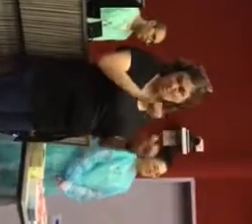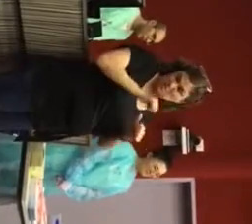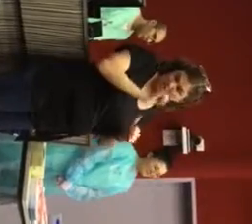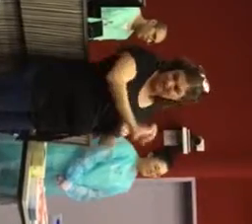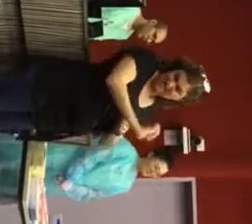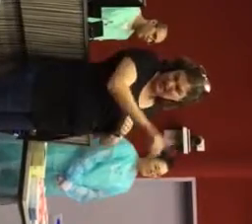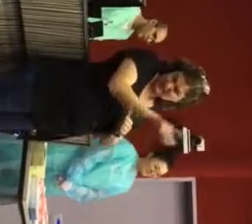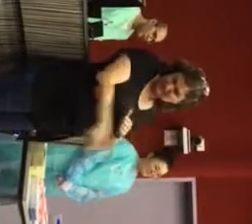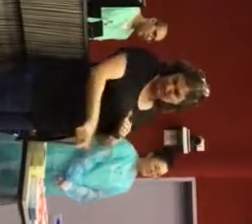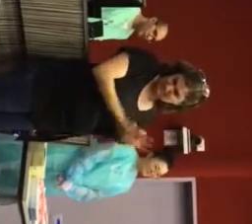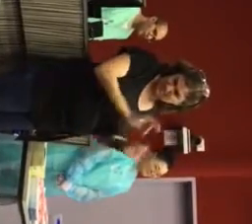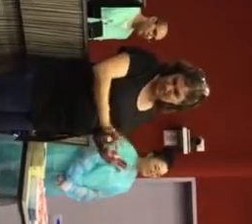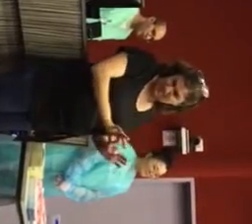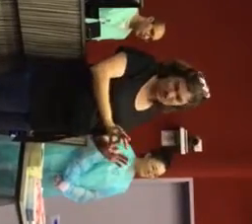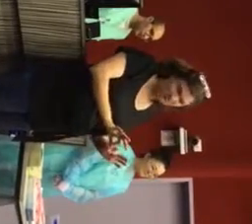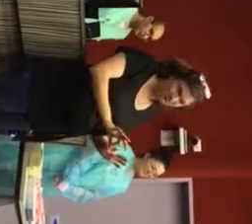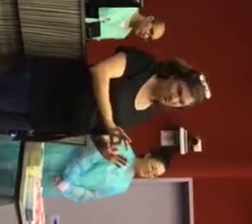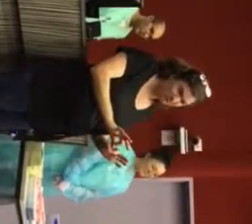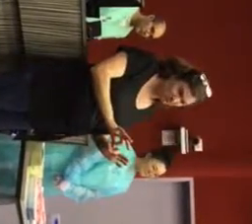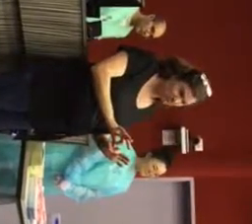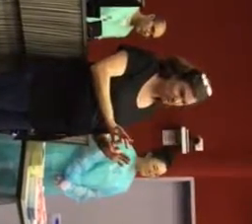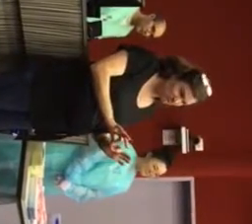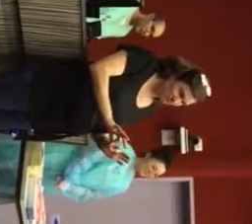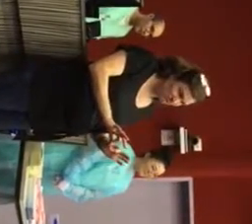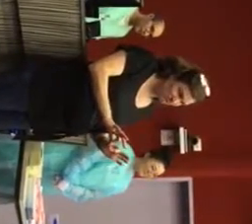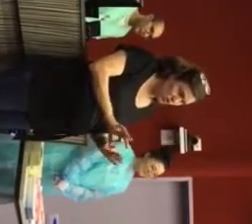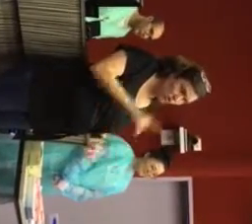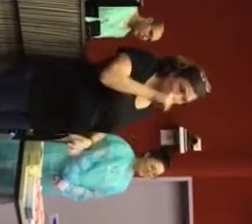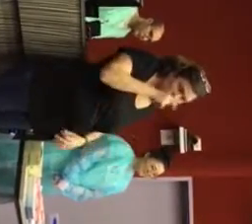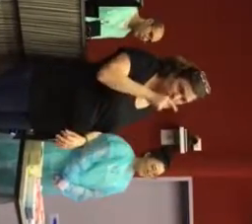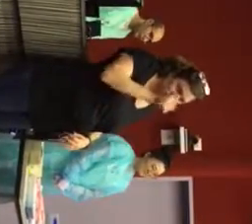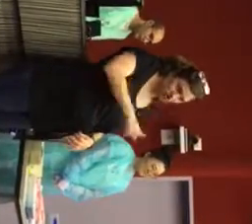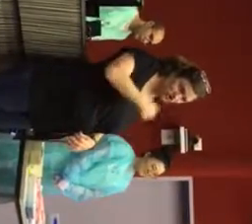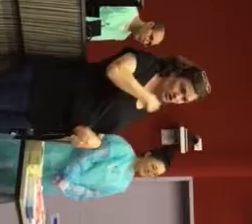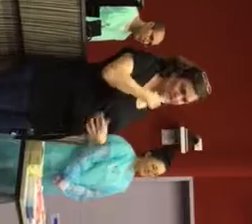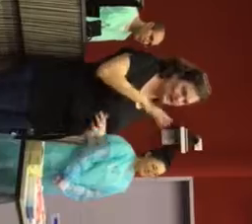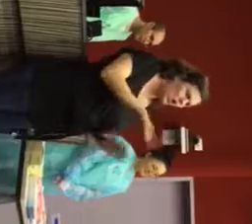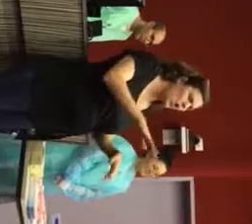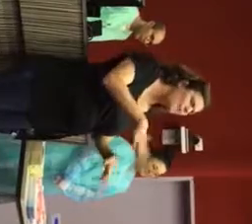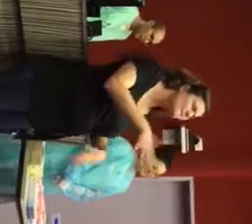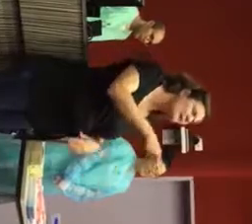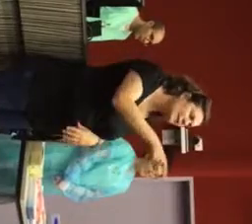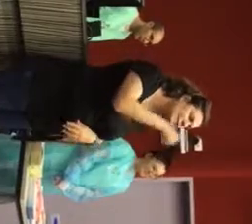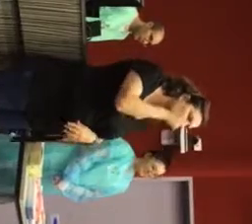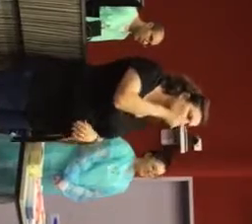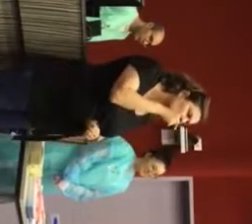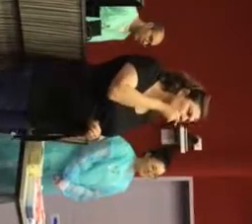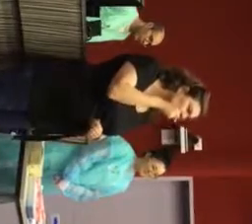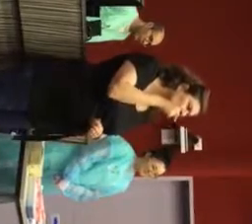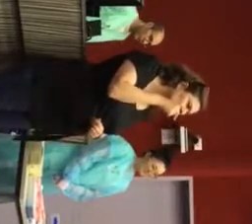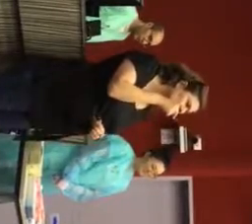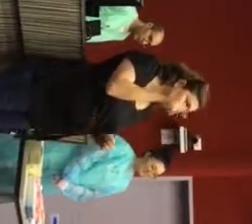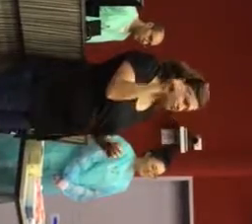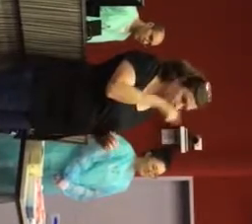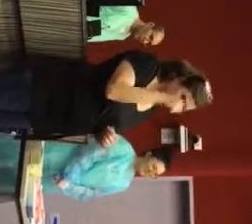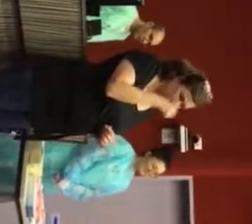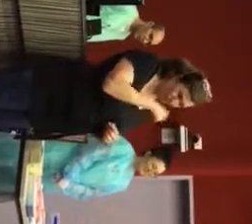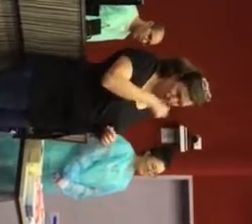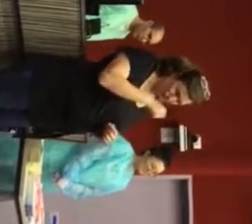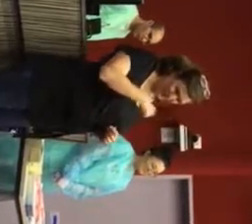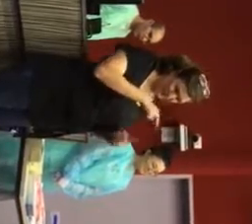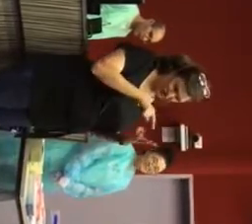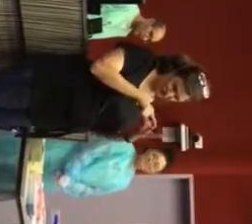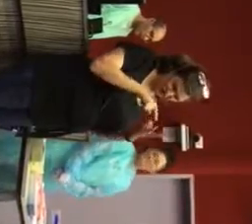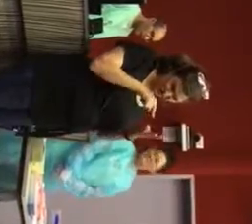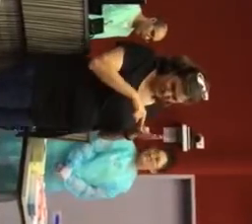to, would it be better to suggest to them that they, instead of brushing their teeth twice, it would be 3 to 4 times a